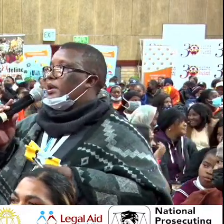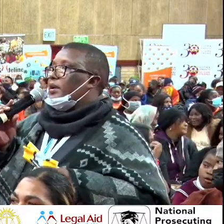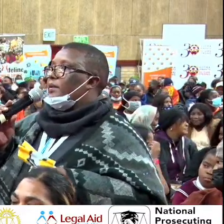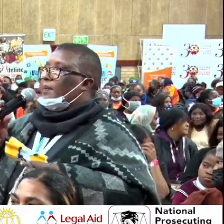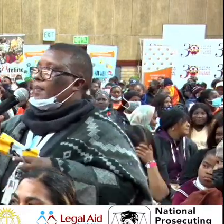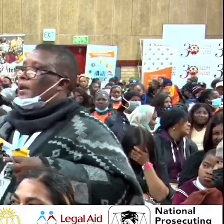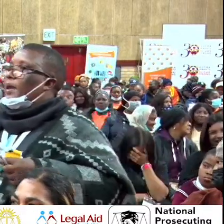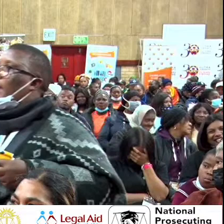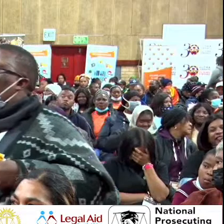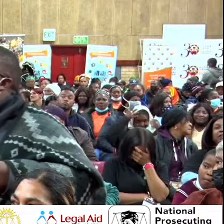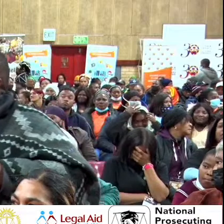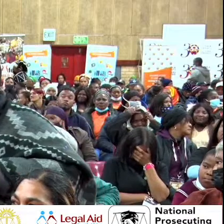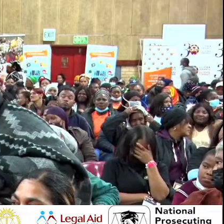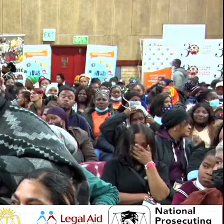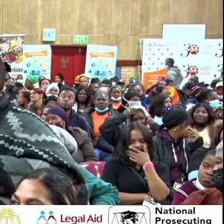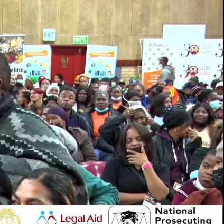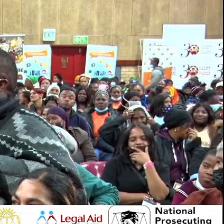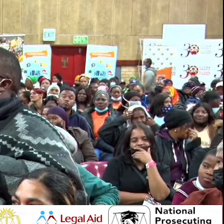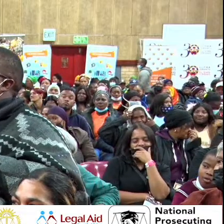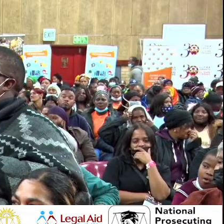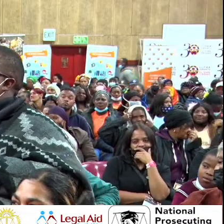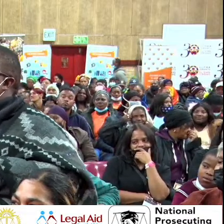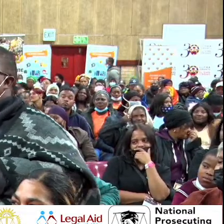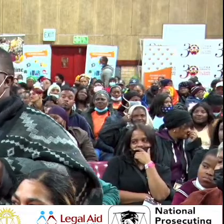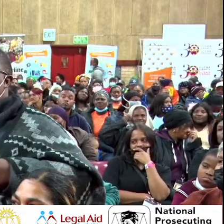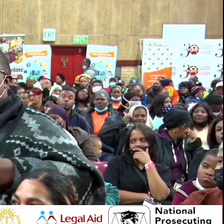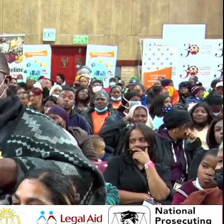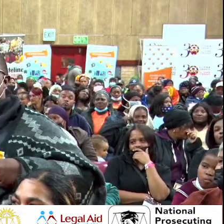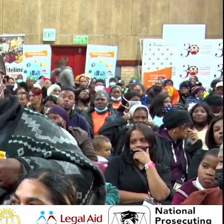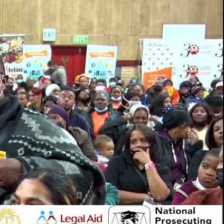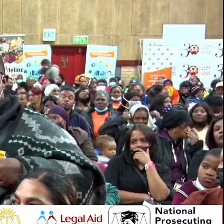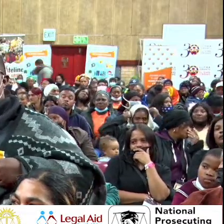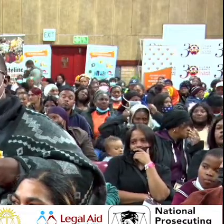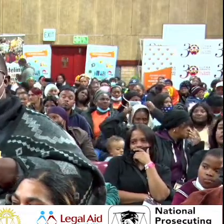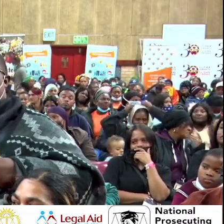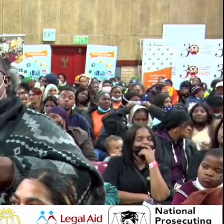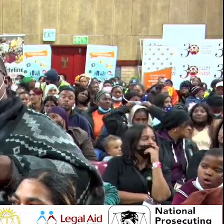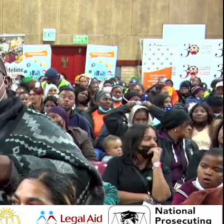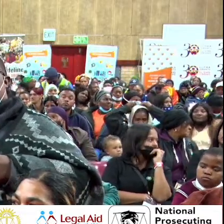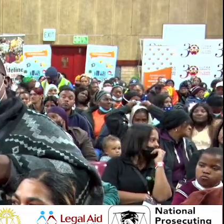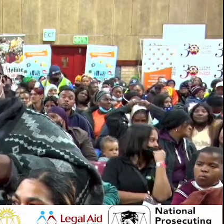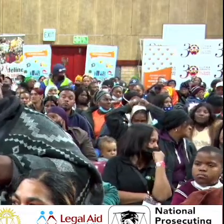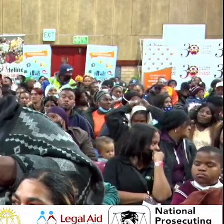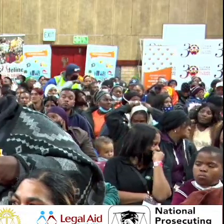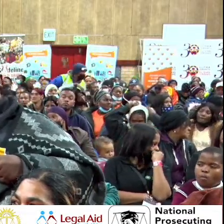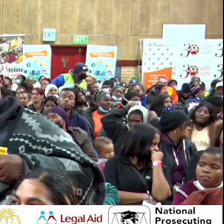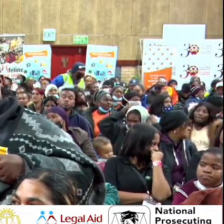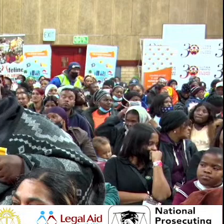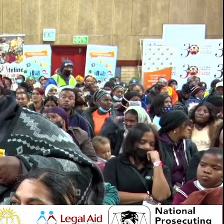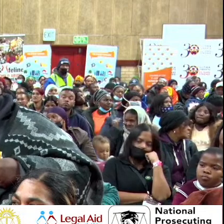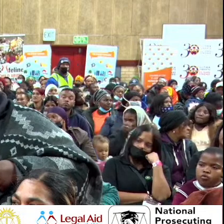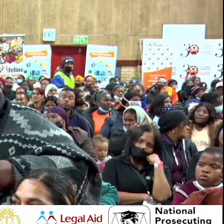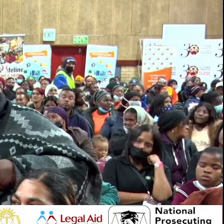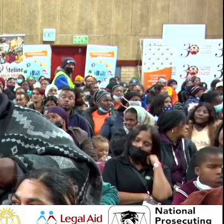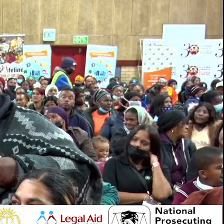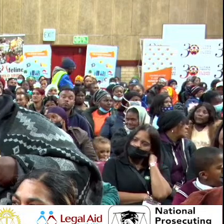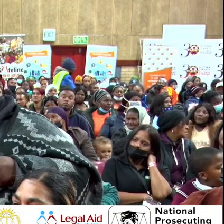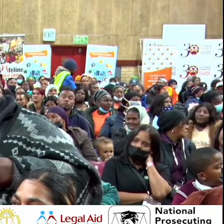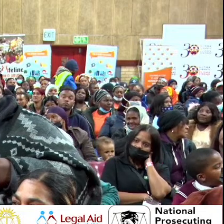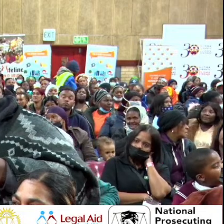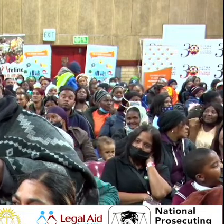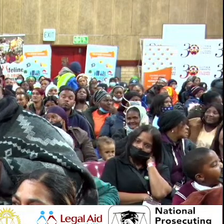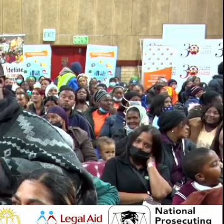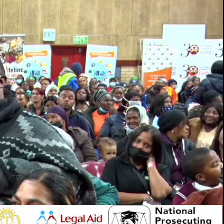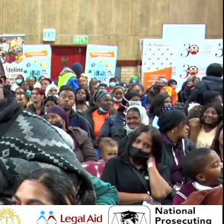Minister. My name is Nondumiso Sono. I reside at number 6